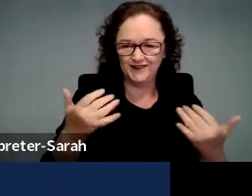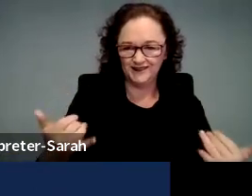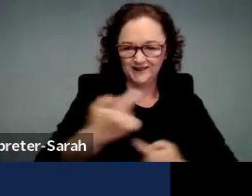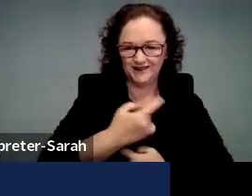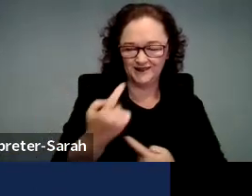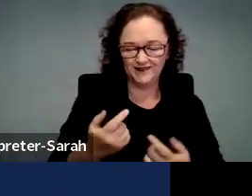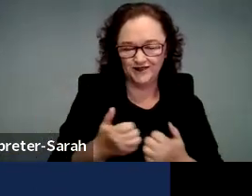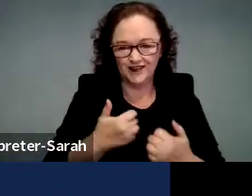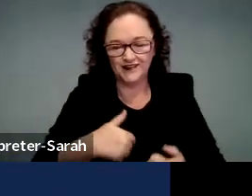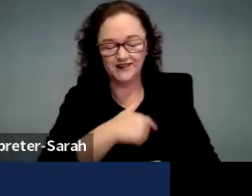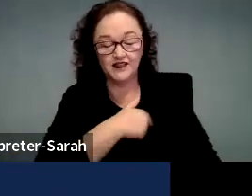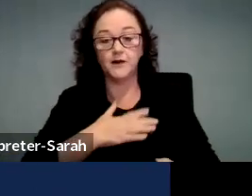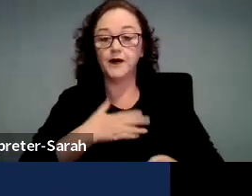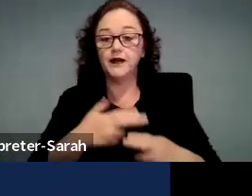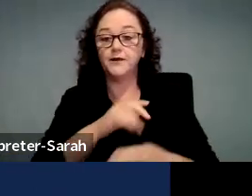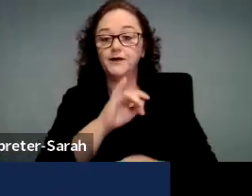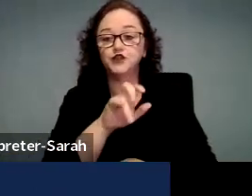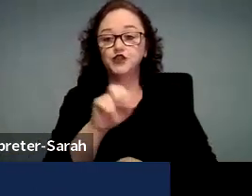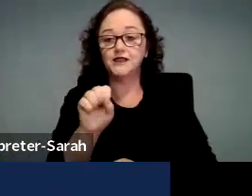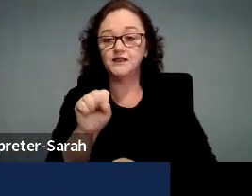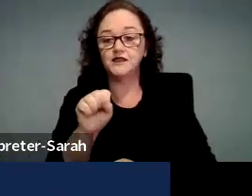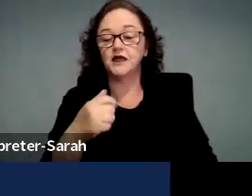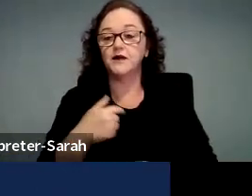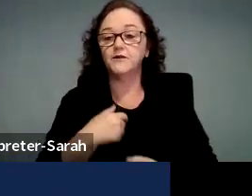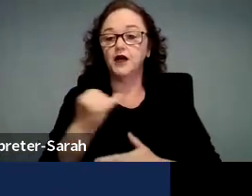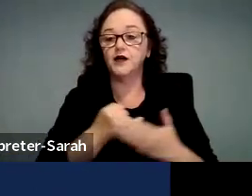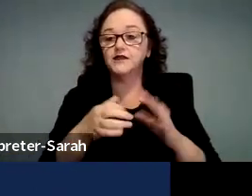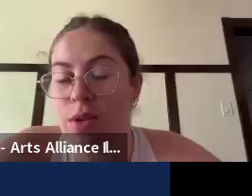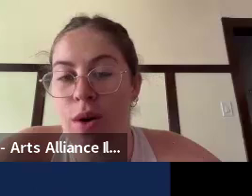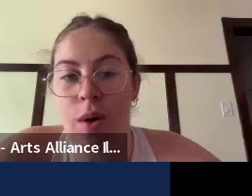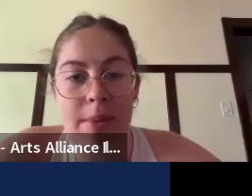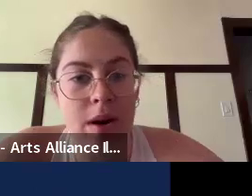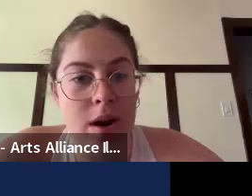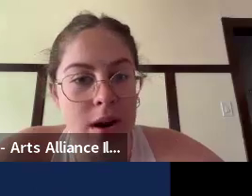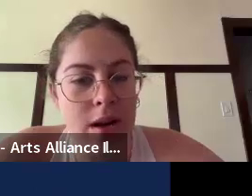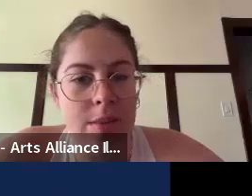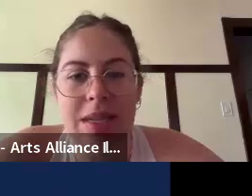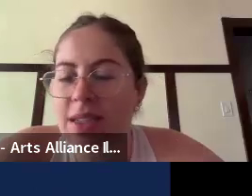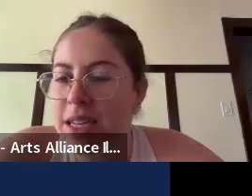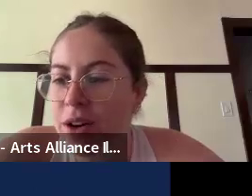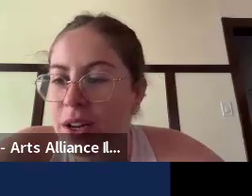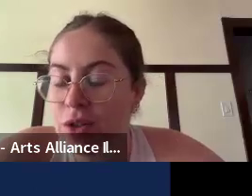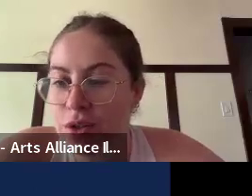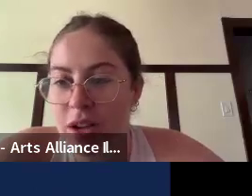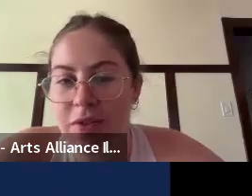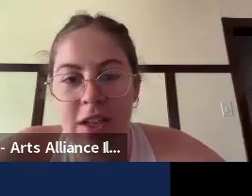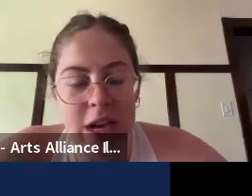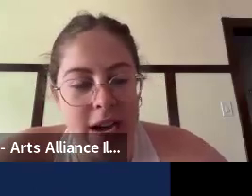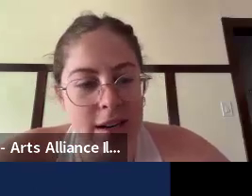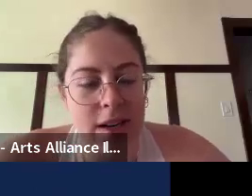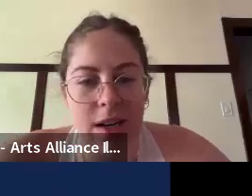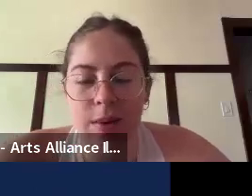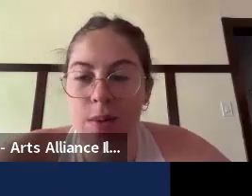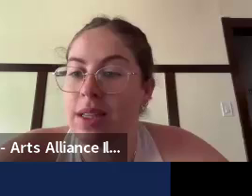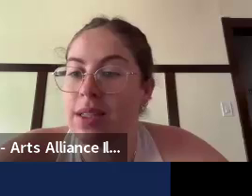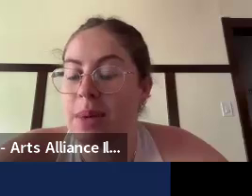name is Jess with Arts Alliance Illinois, and I'm really happy to be welcoming you to our webinar. Please continue to introduce yourself in the